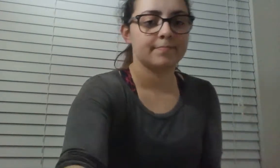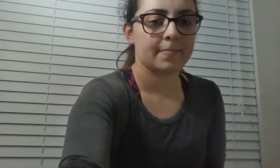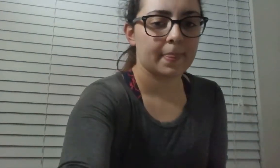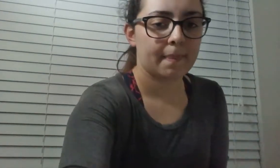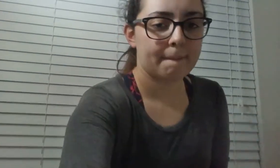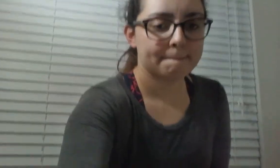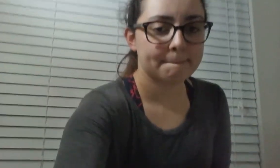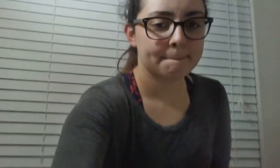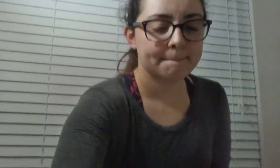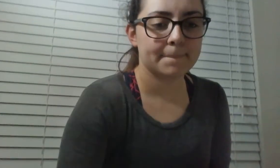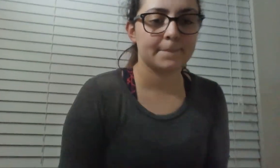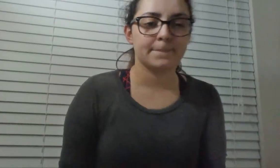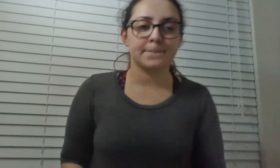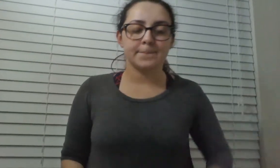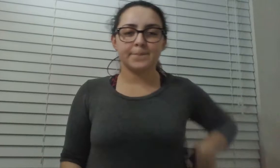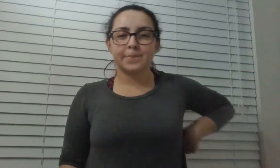That's actually...